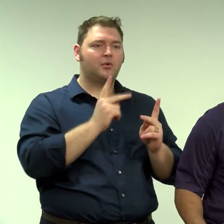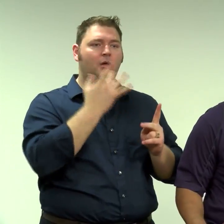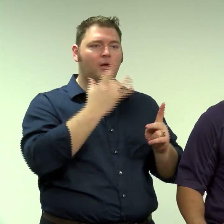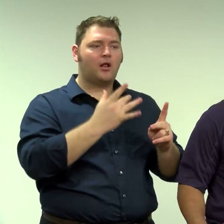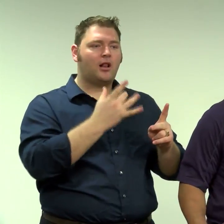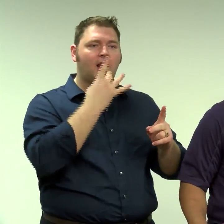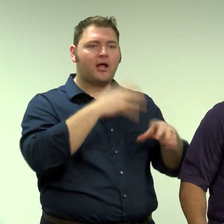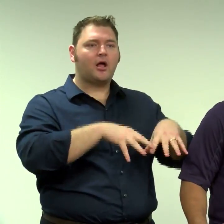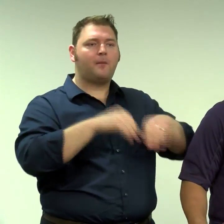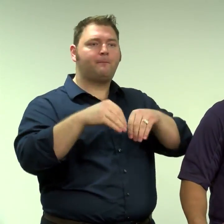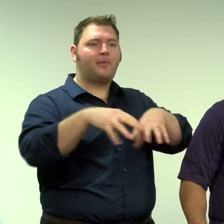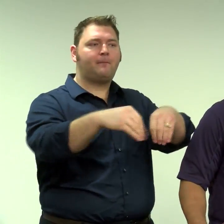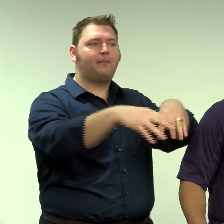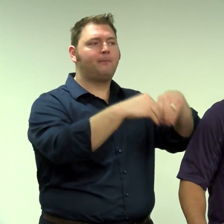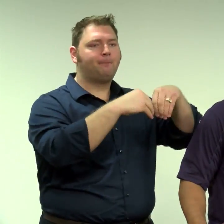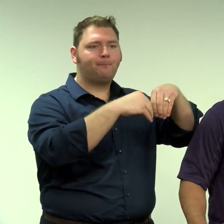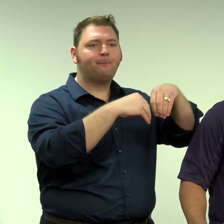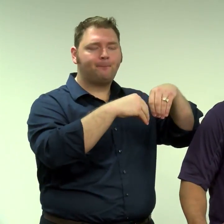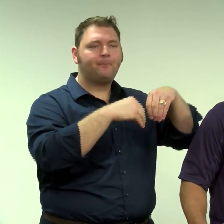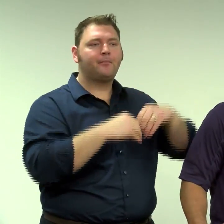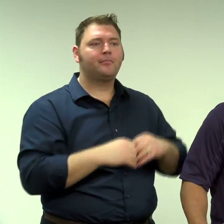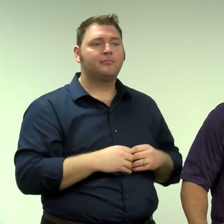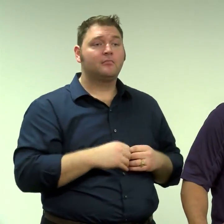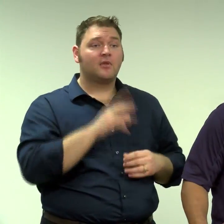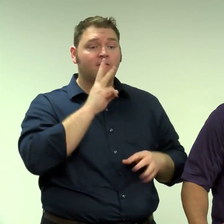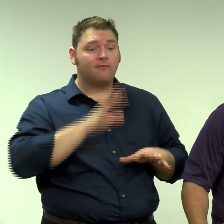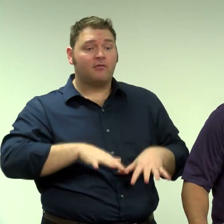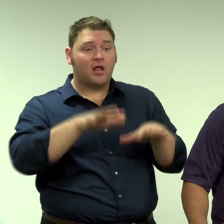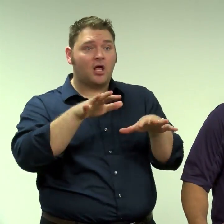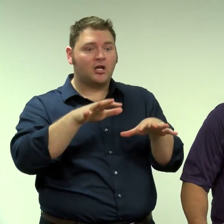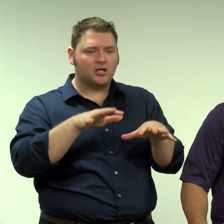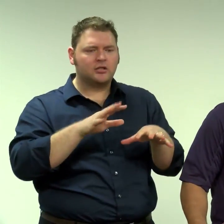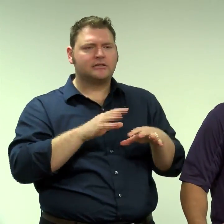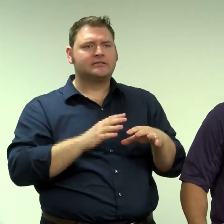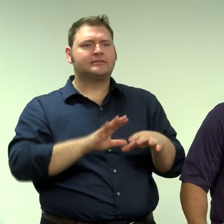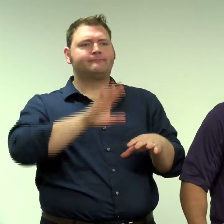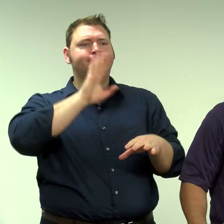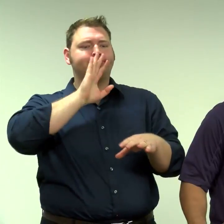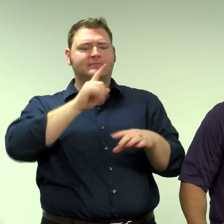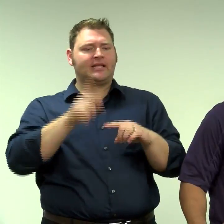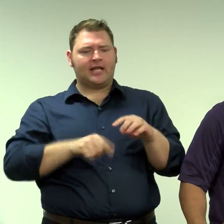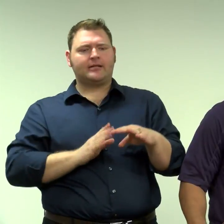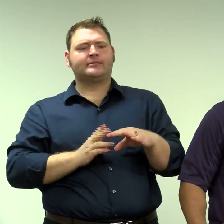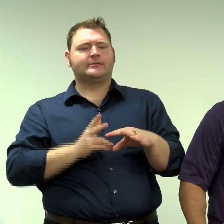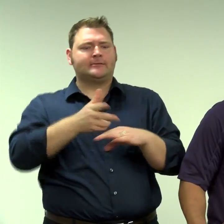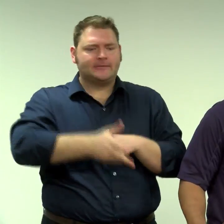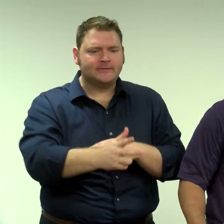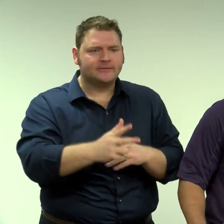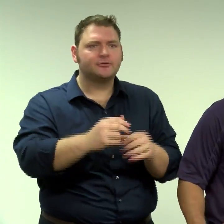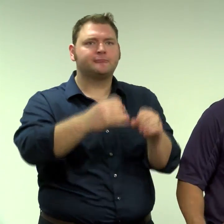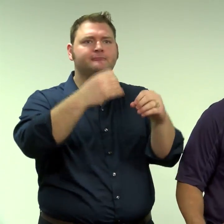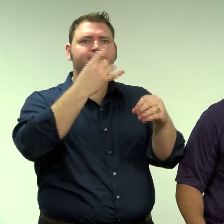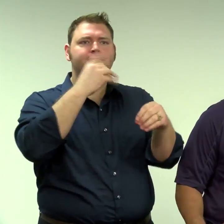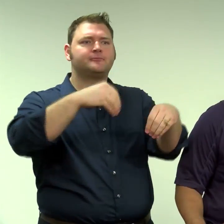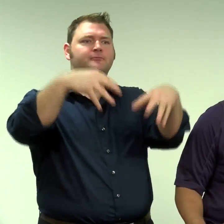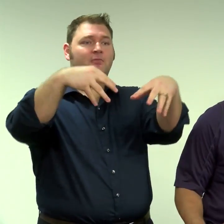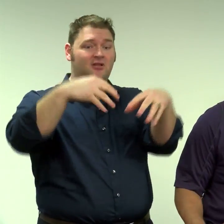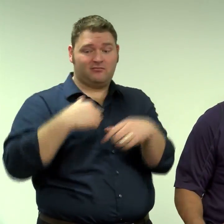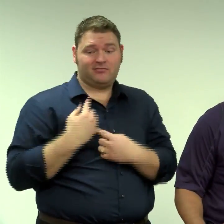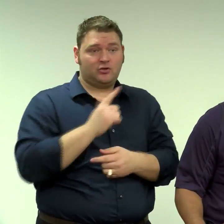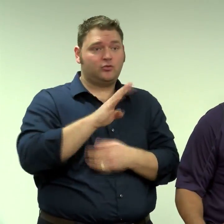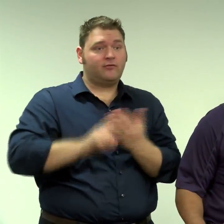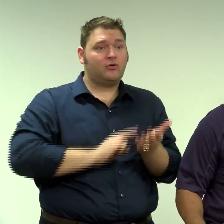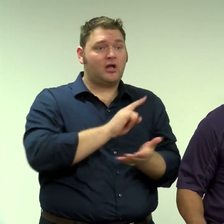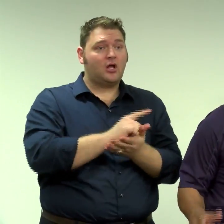challenge in terms of getting crews to where repairs are needed. Over the last 24 hours, our crews restored service to